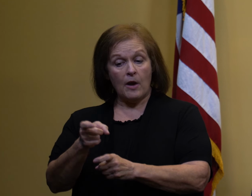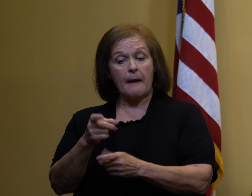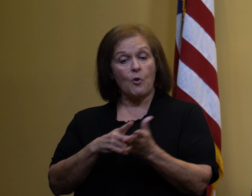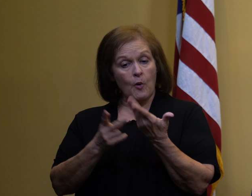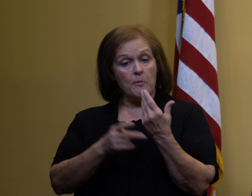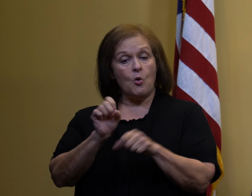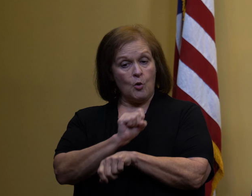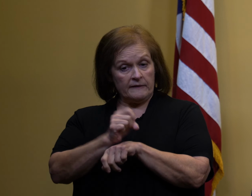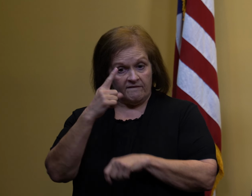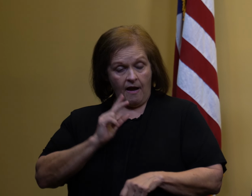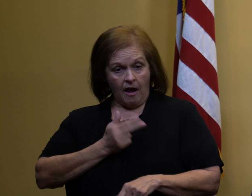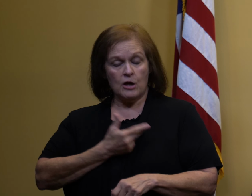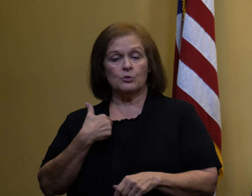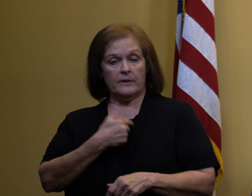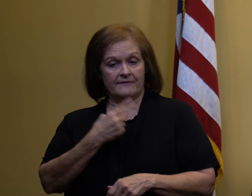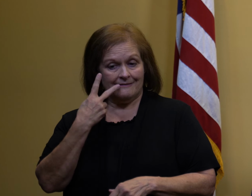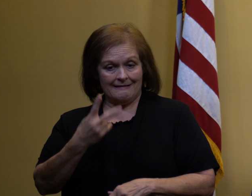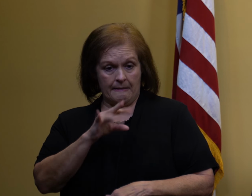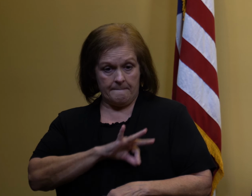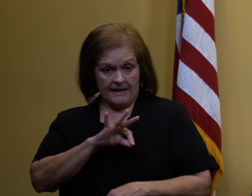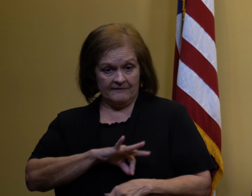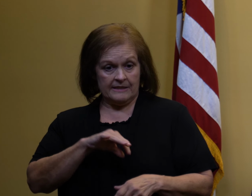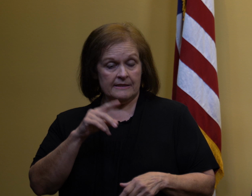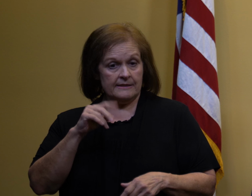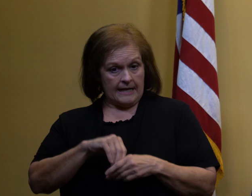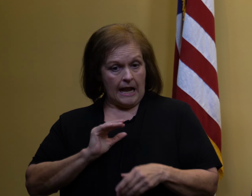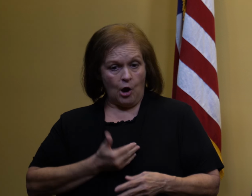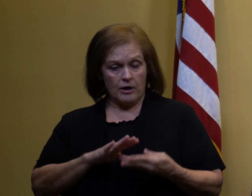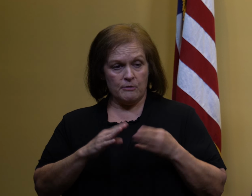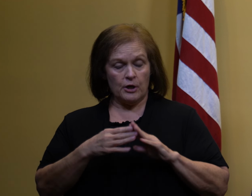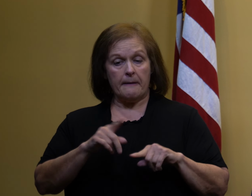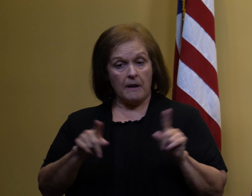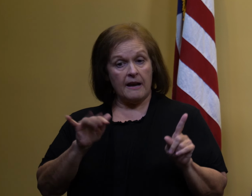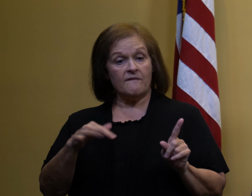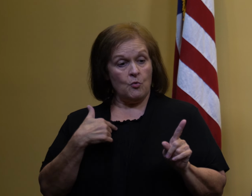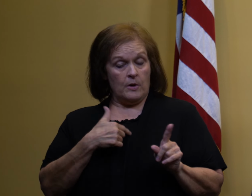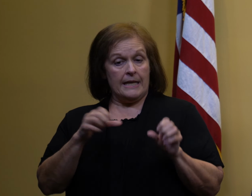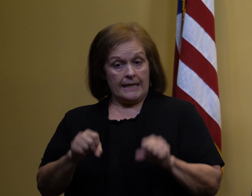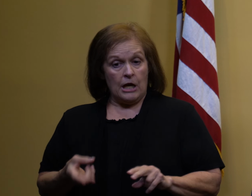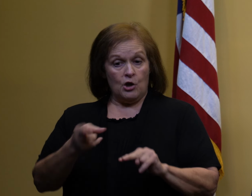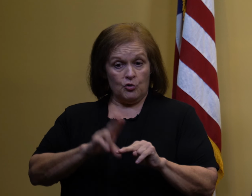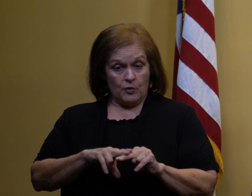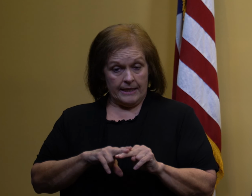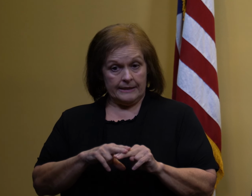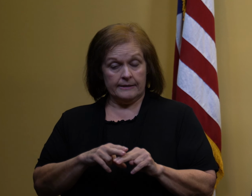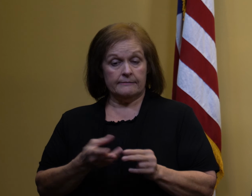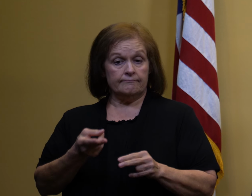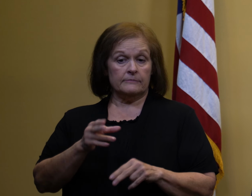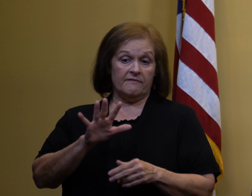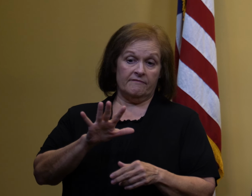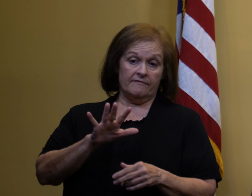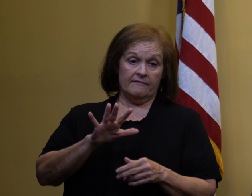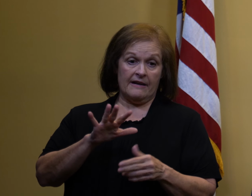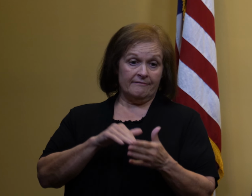it works for us. We've seen the benefits of this in our community, but yes, if we can increase the amount to $5,000